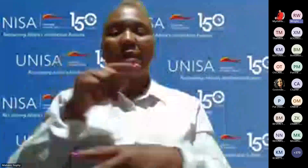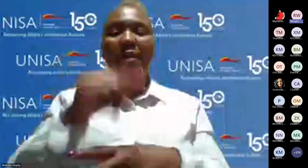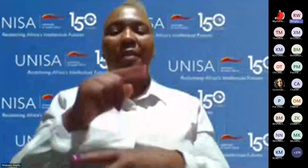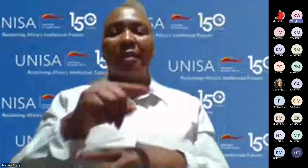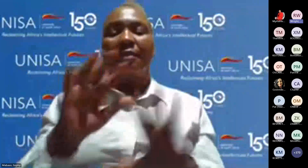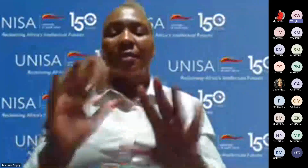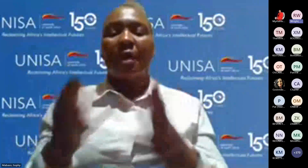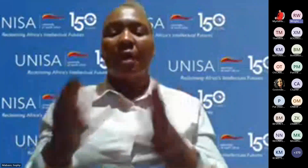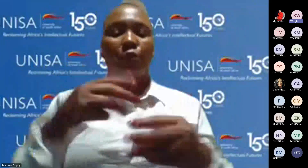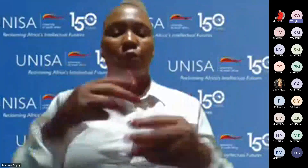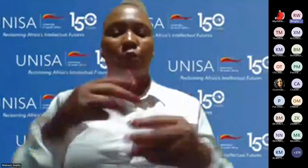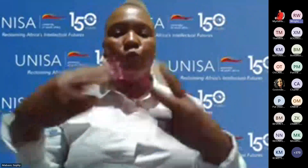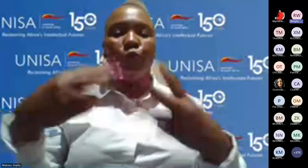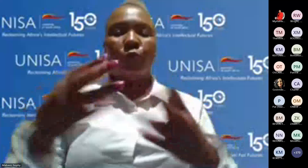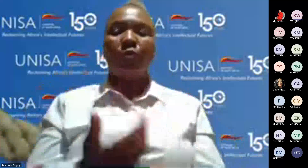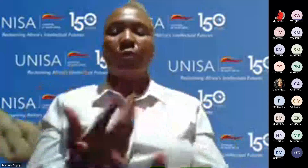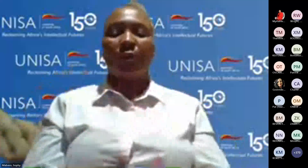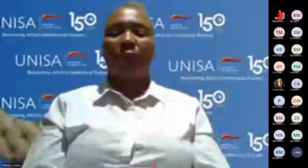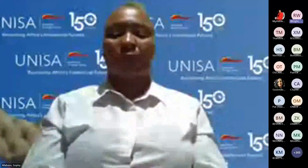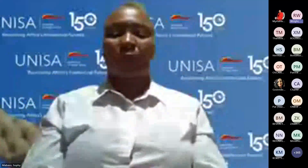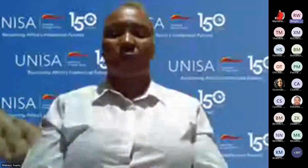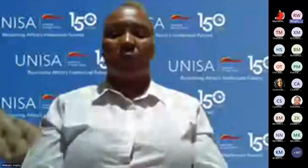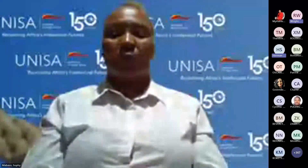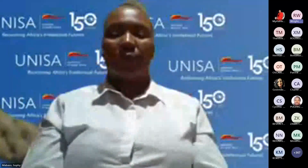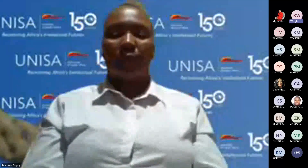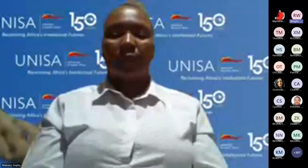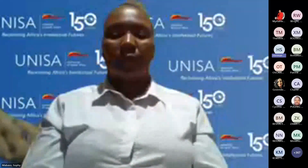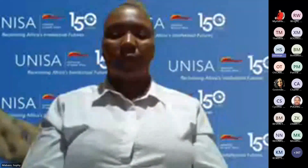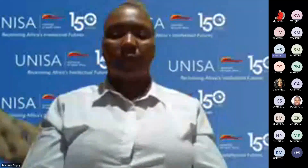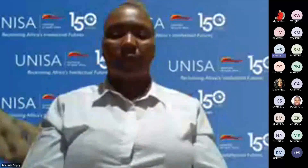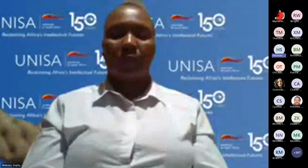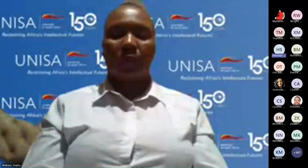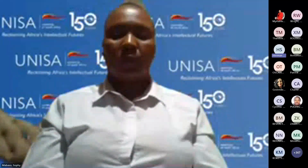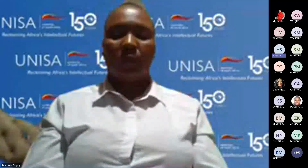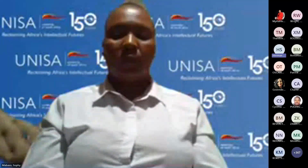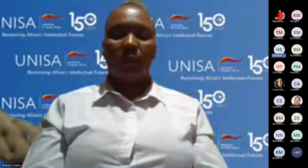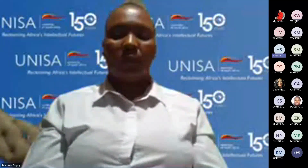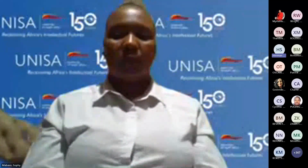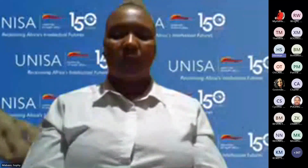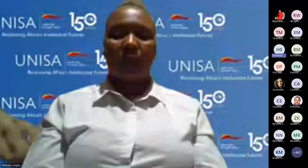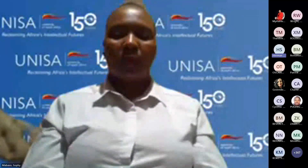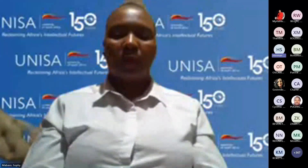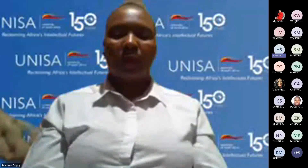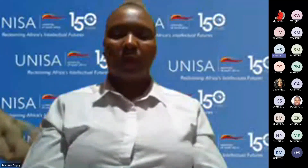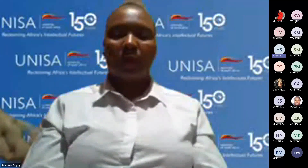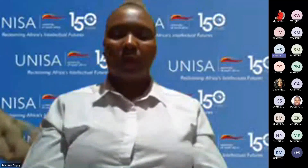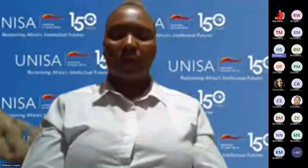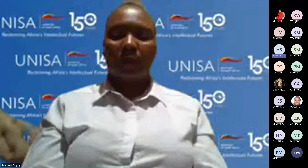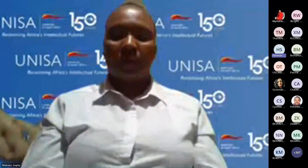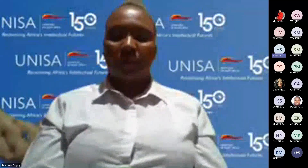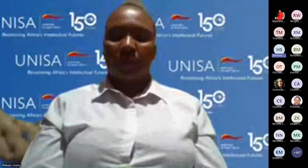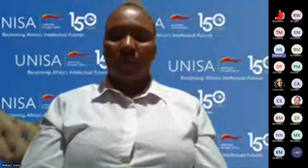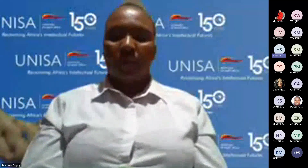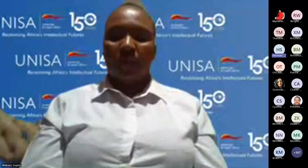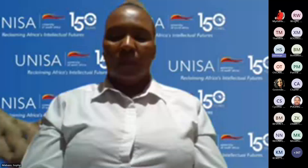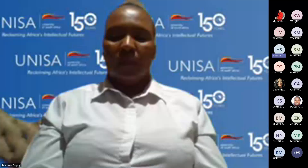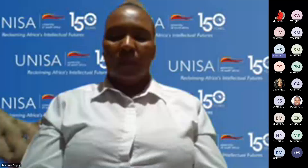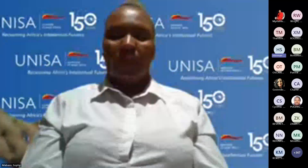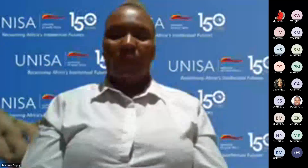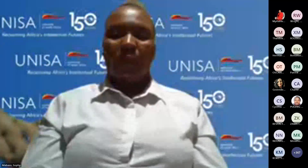work. Now, just Richard. Yes. Sorry, on the when